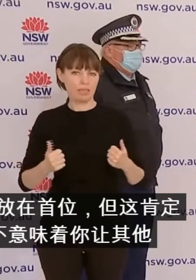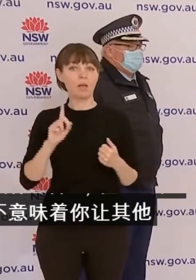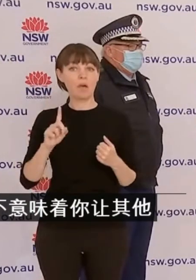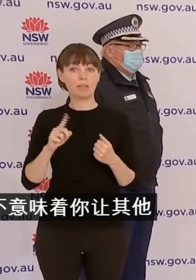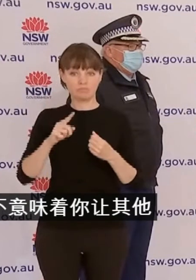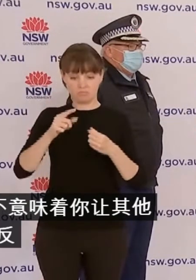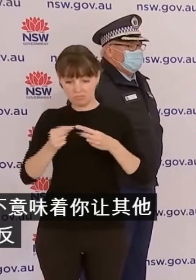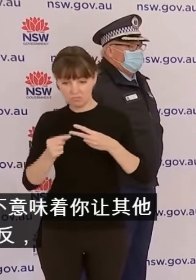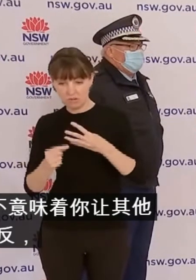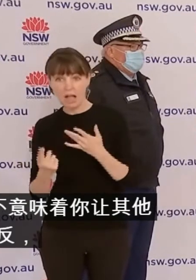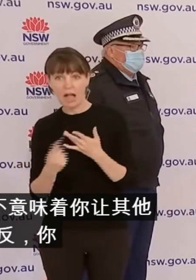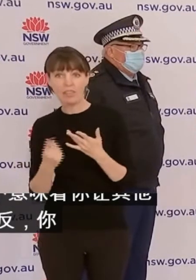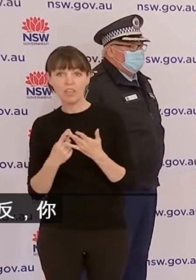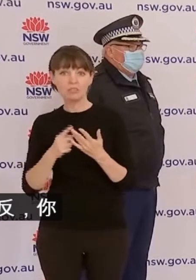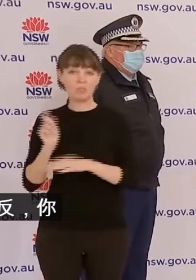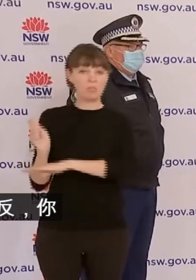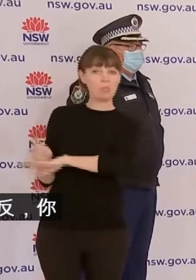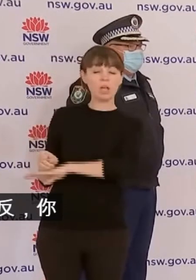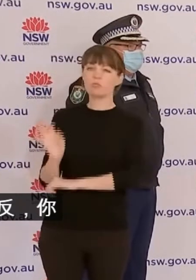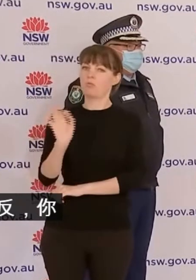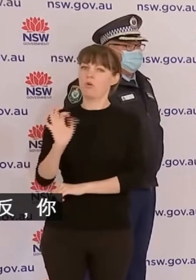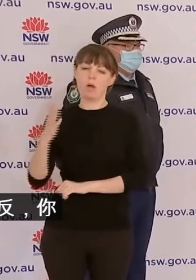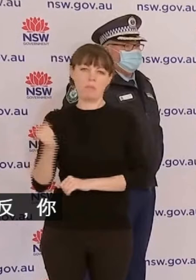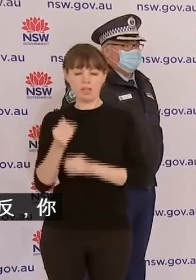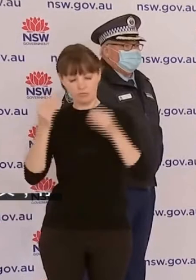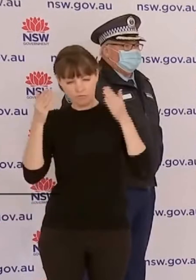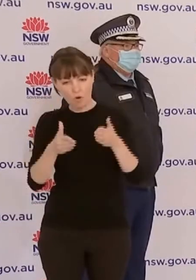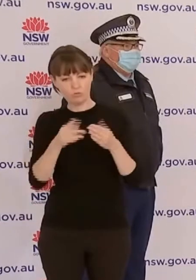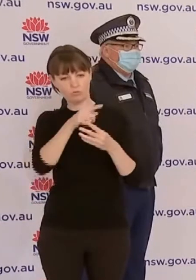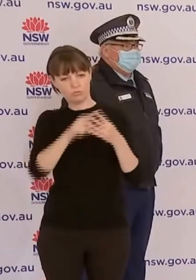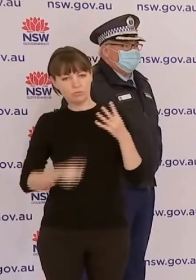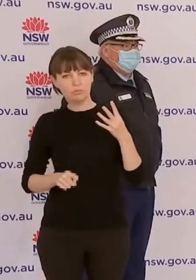things fall by the wayside. Quite the opposite. You make sure